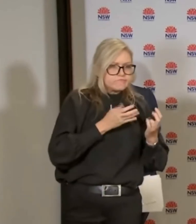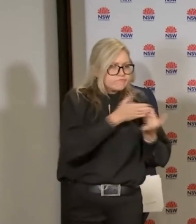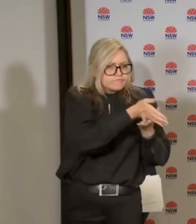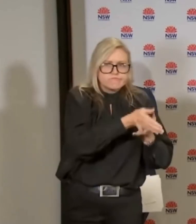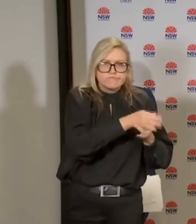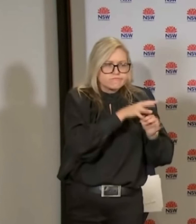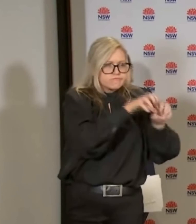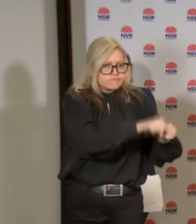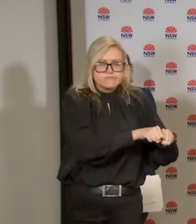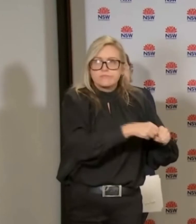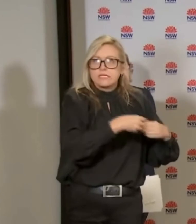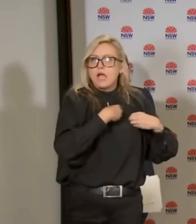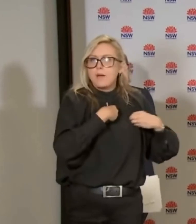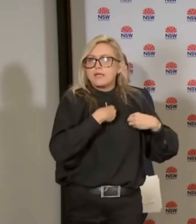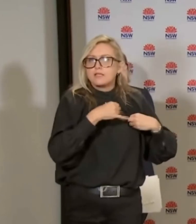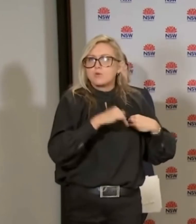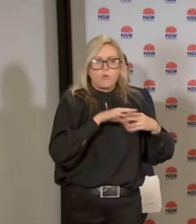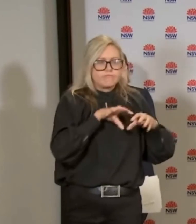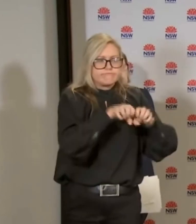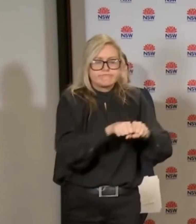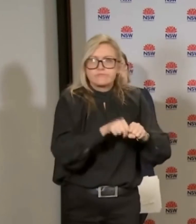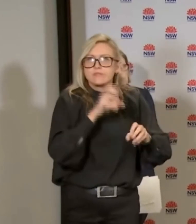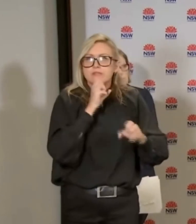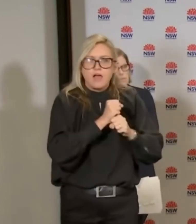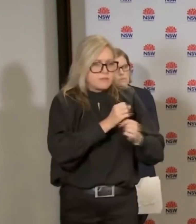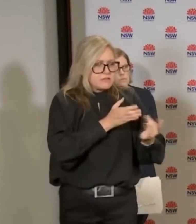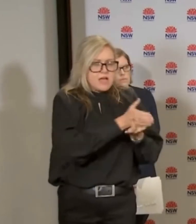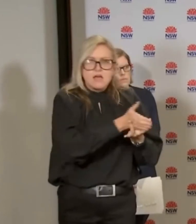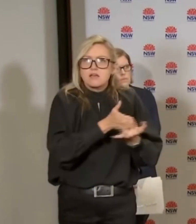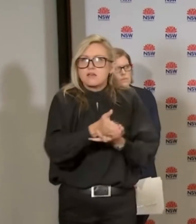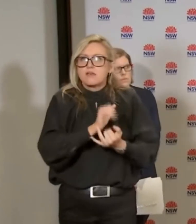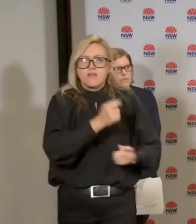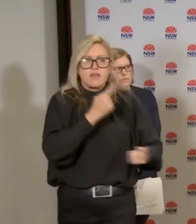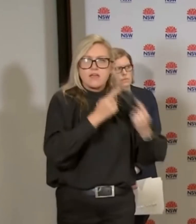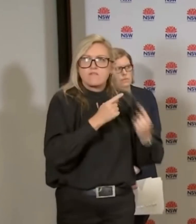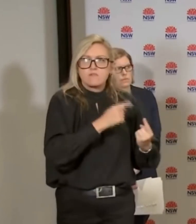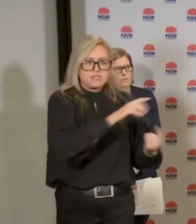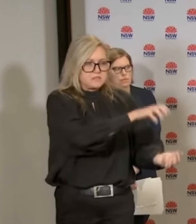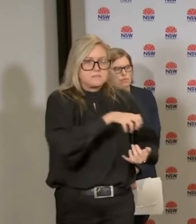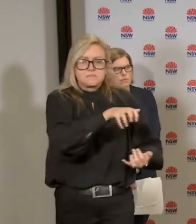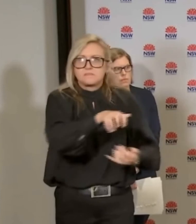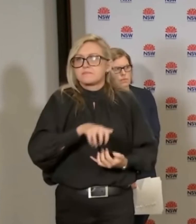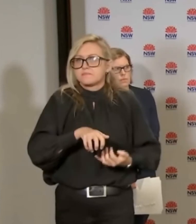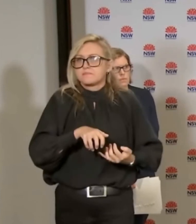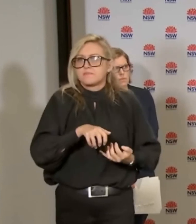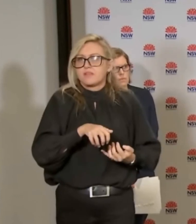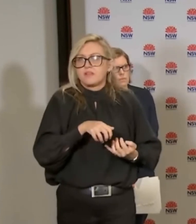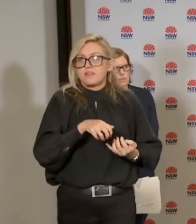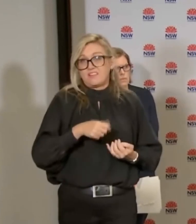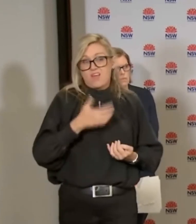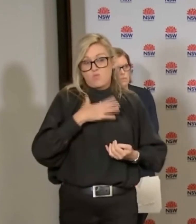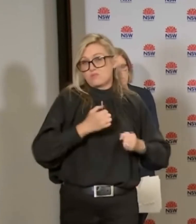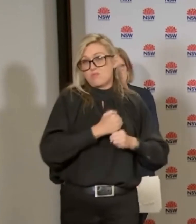companies and governments and departments in those governments accountable in the hope of actually causing